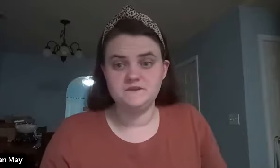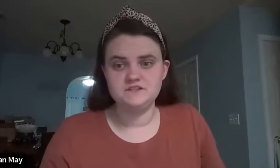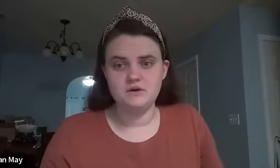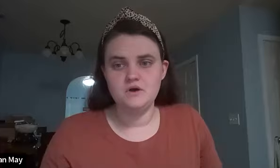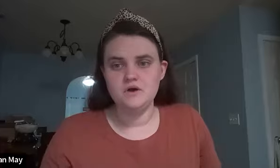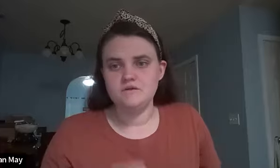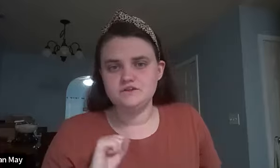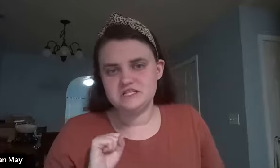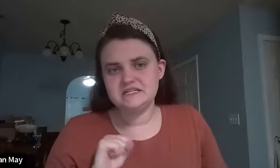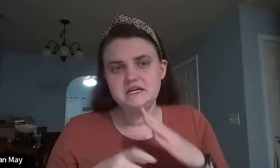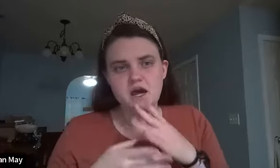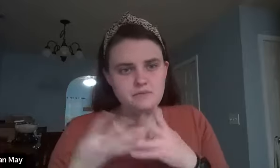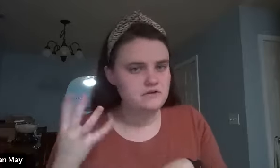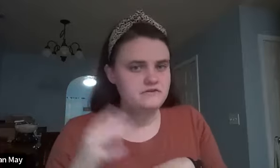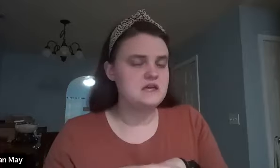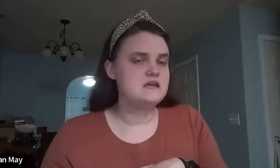So those are just a couple of things.